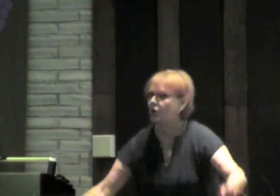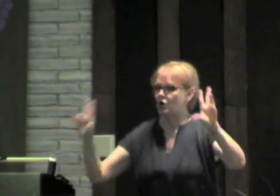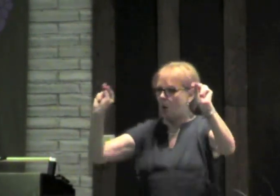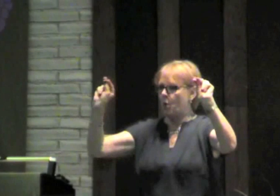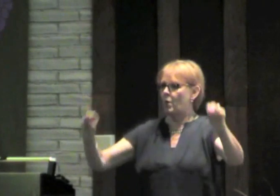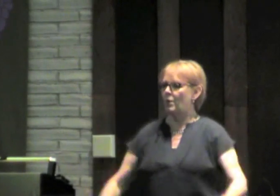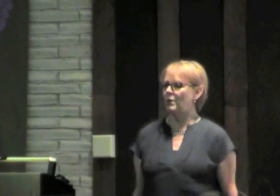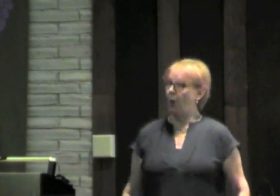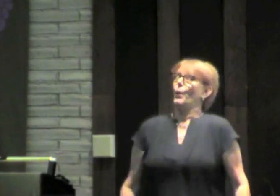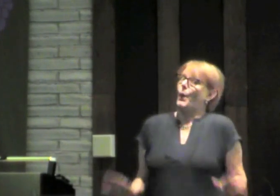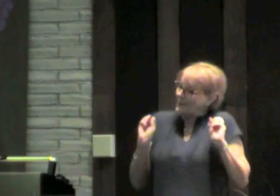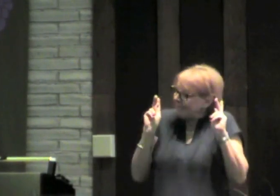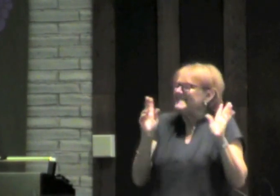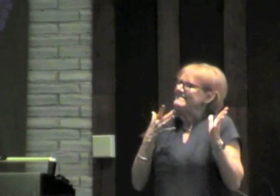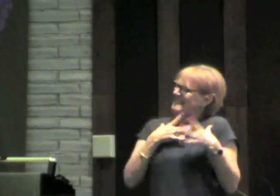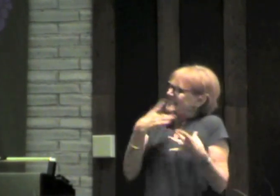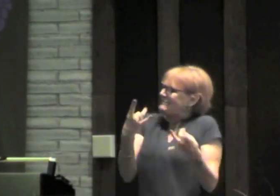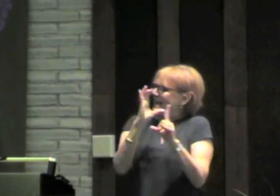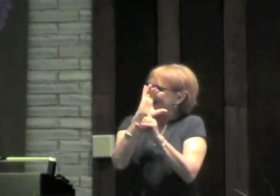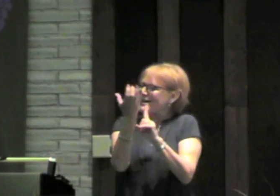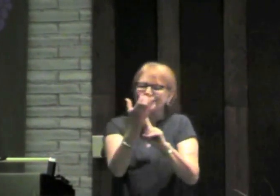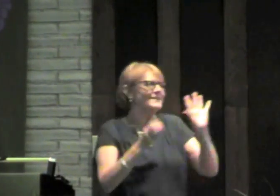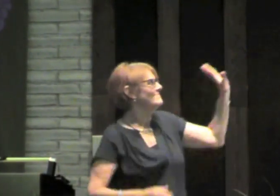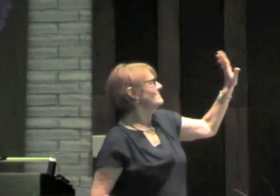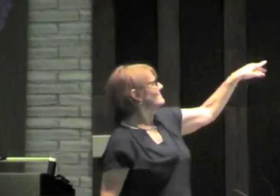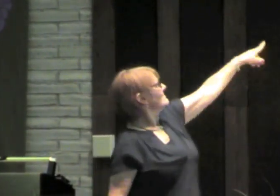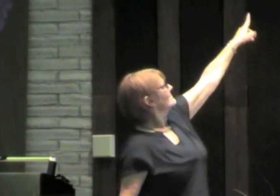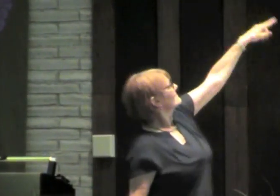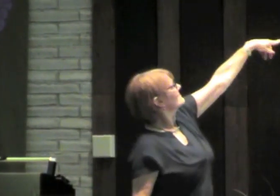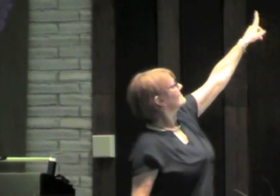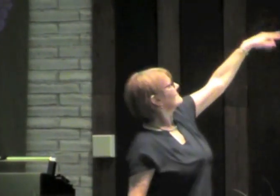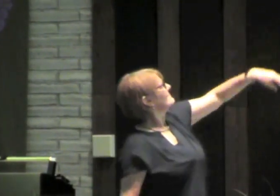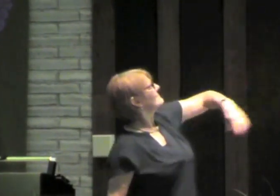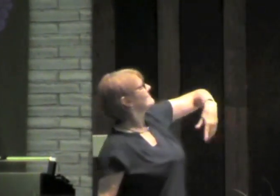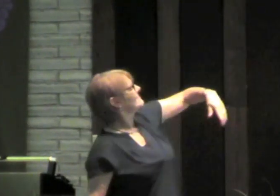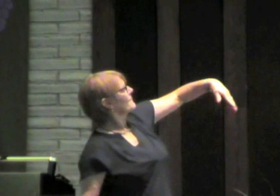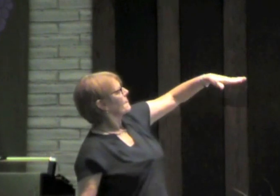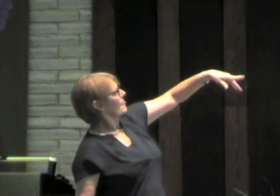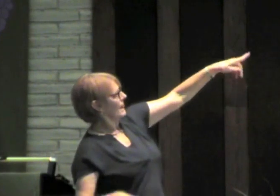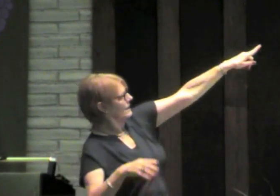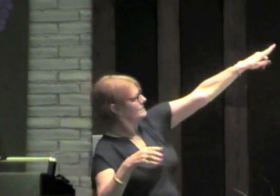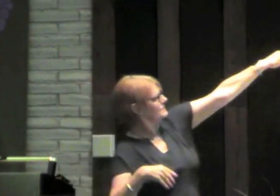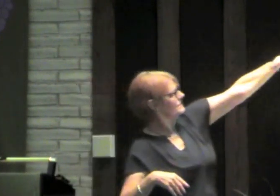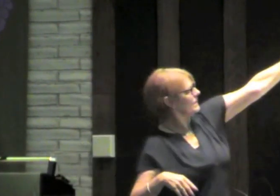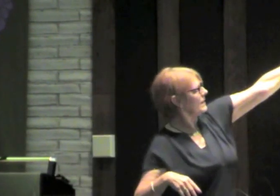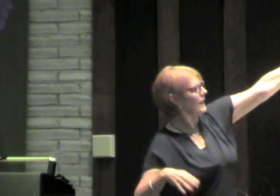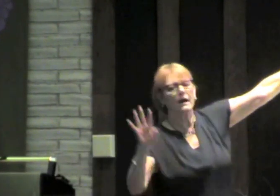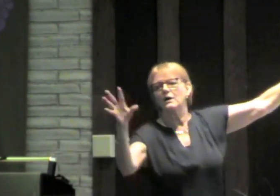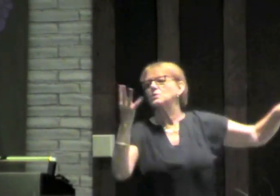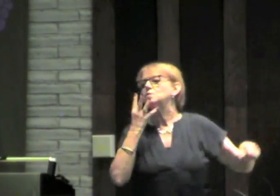that was from neck to wrist to ankle. That's just it's an interesting facet of the Hasidic Jewish